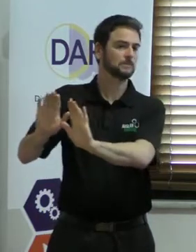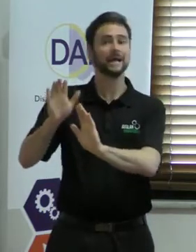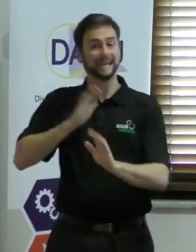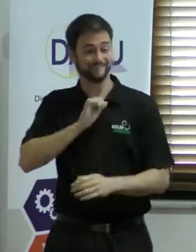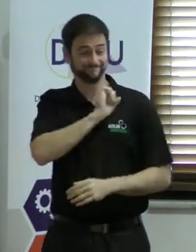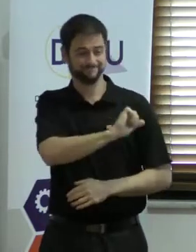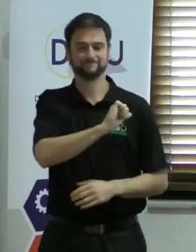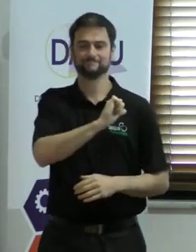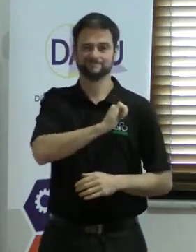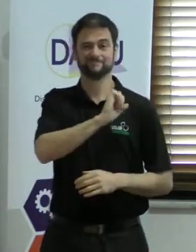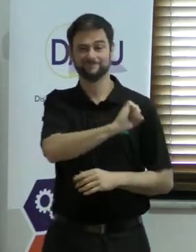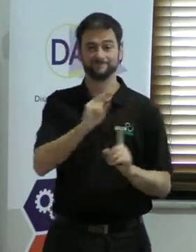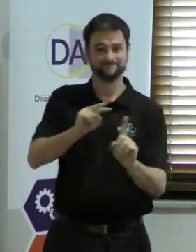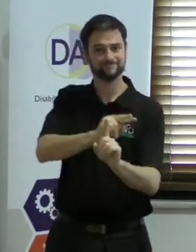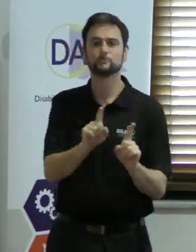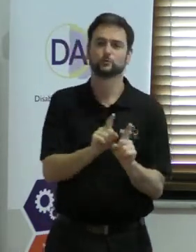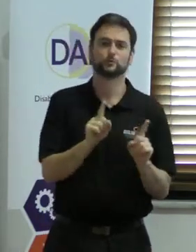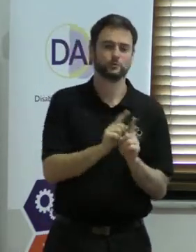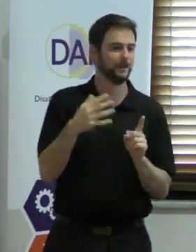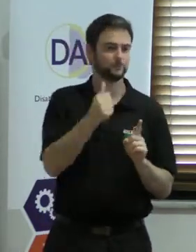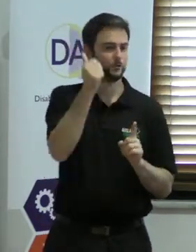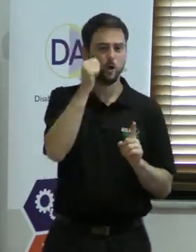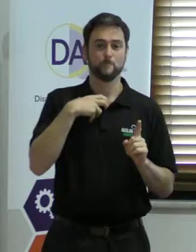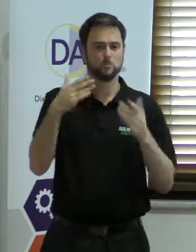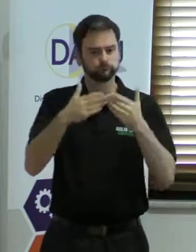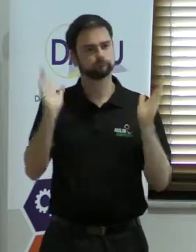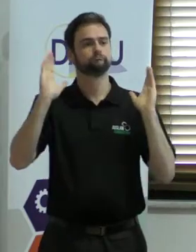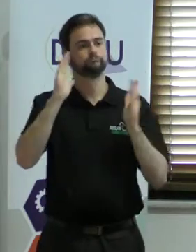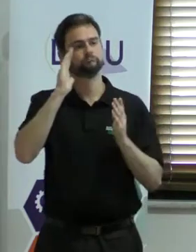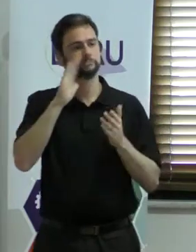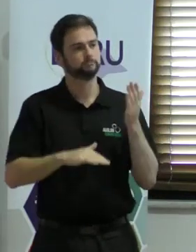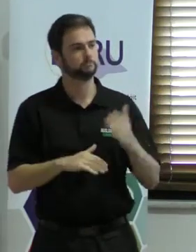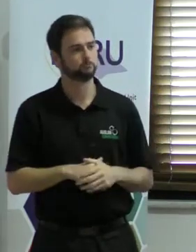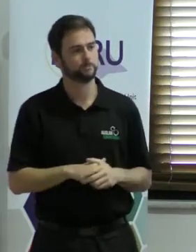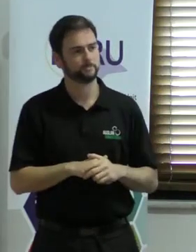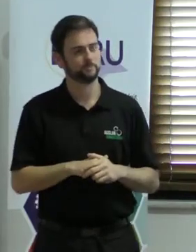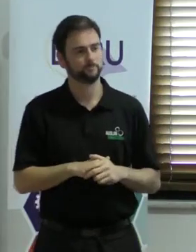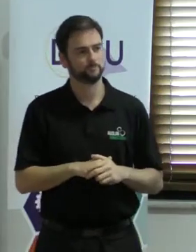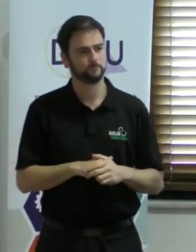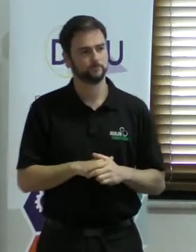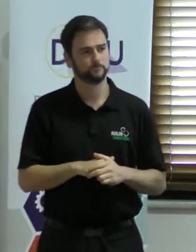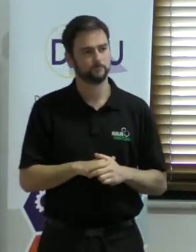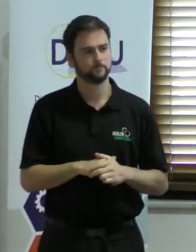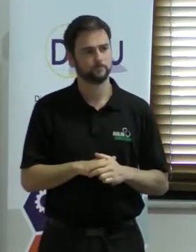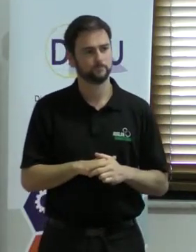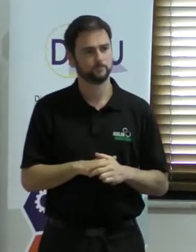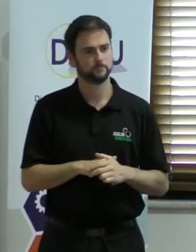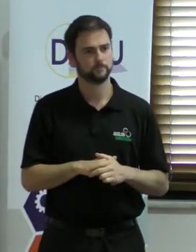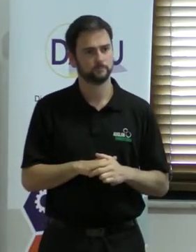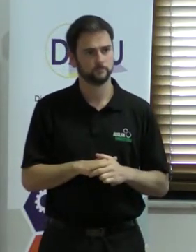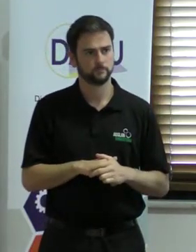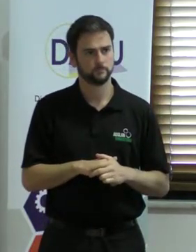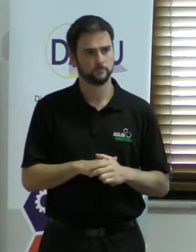self-advocacy services. And I'm thinking, for example, about people who come from